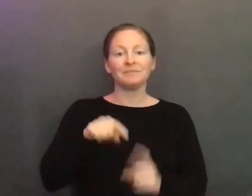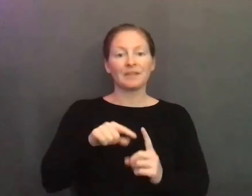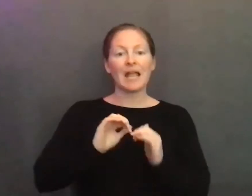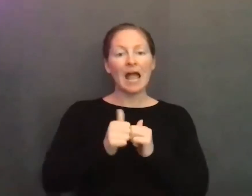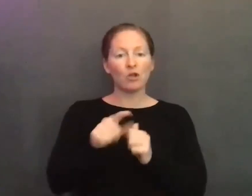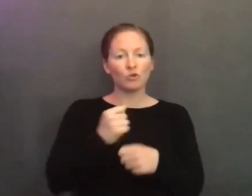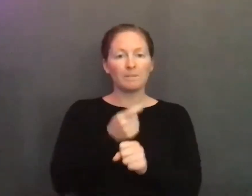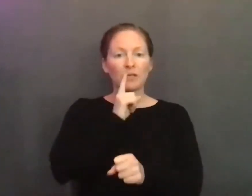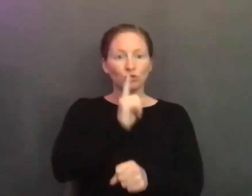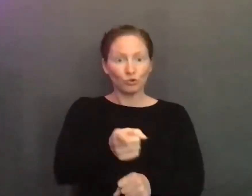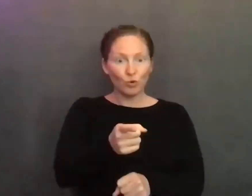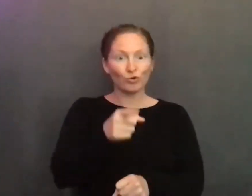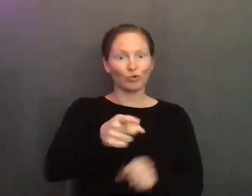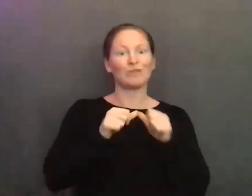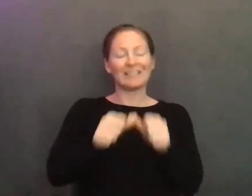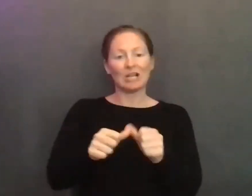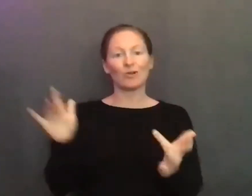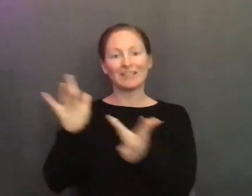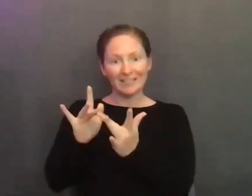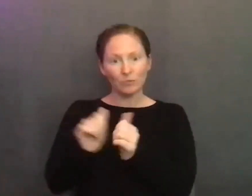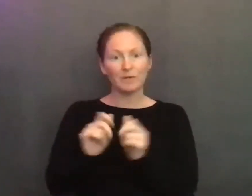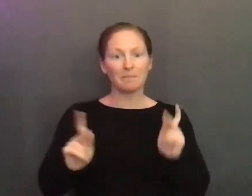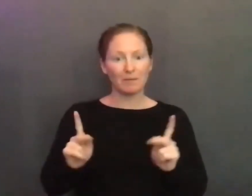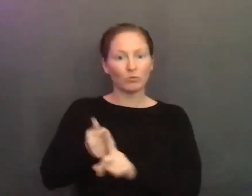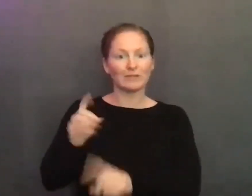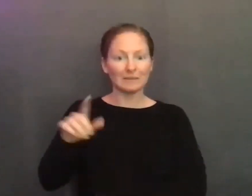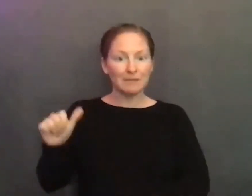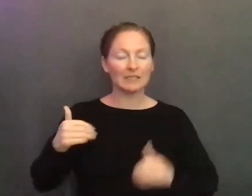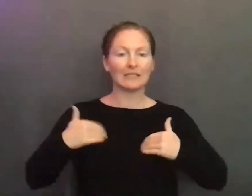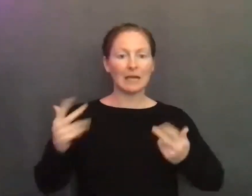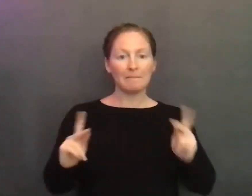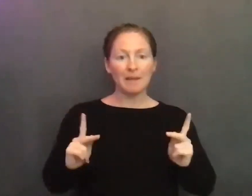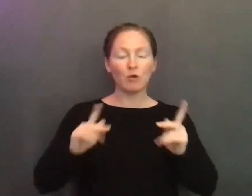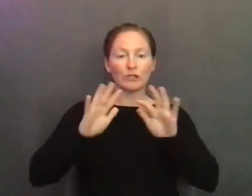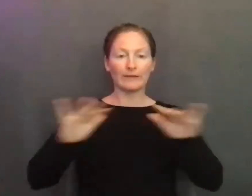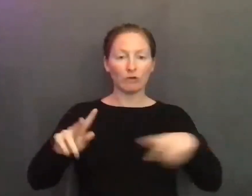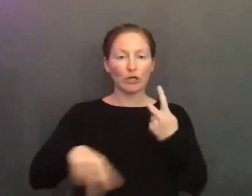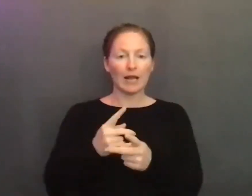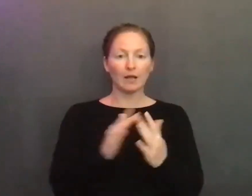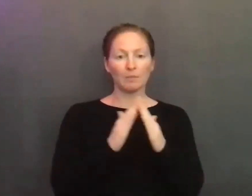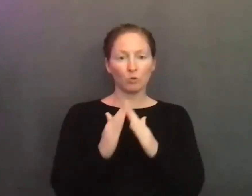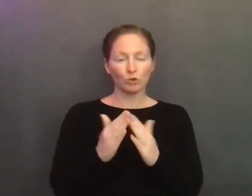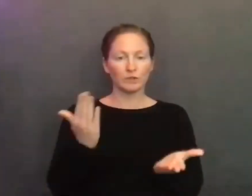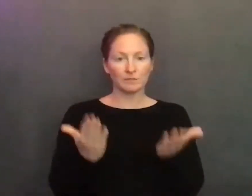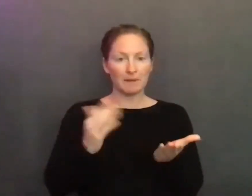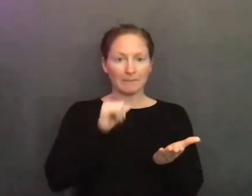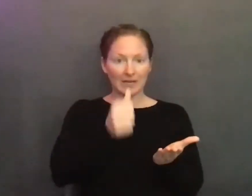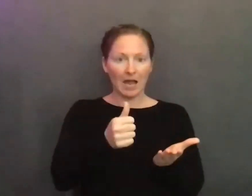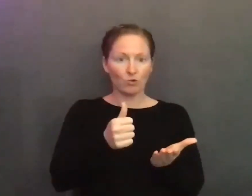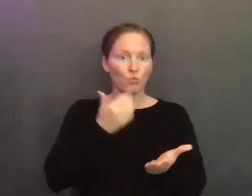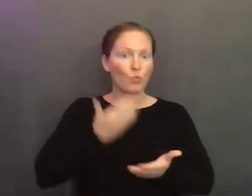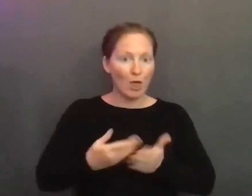keep hearing from people with disabilities and young people and all kinds of diverse communities that may not necessarily be well